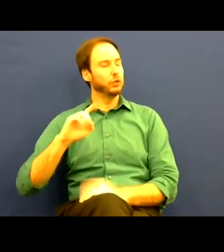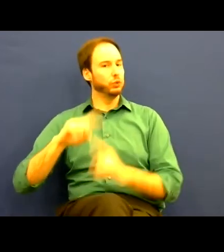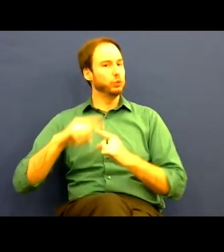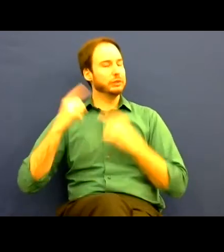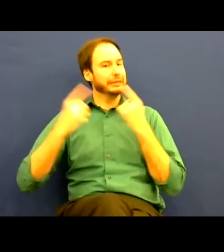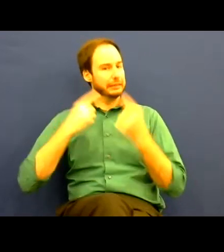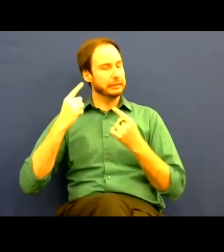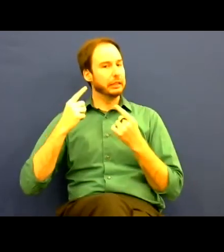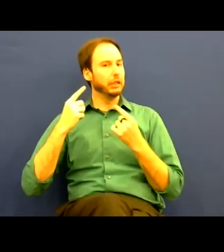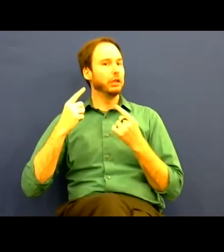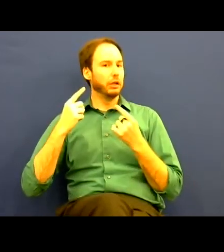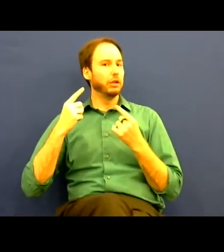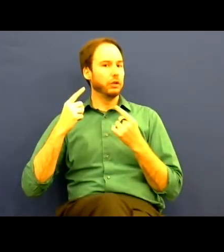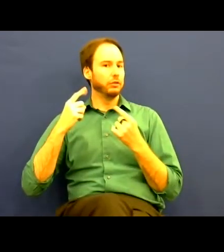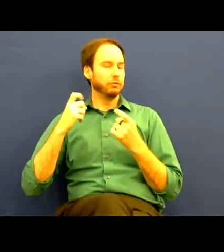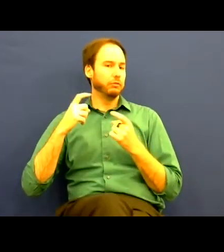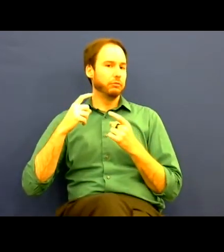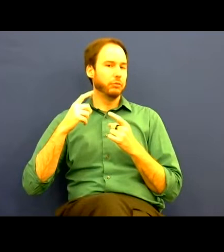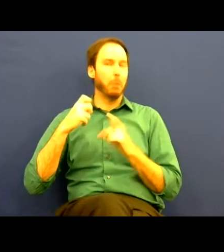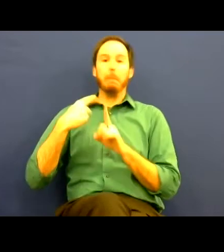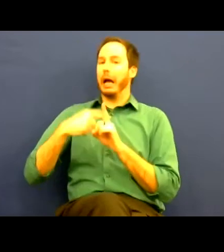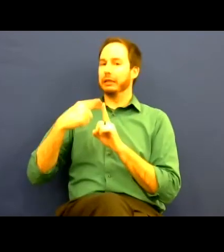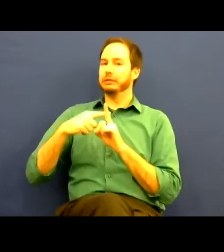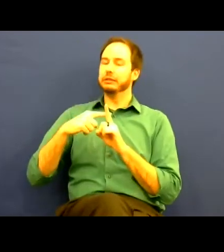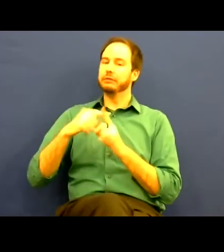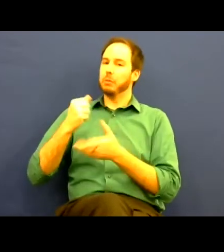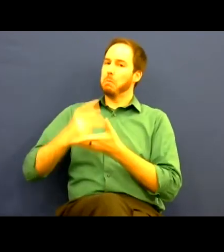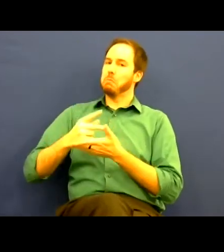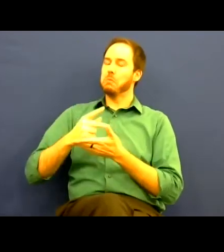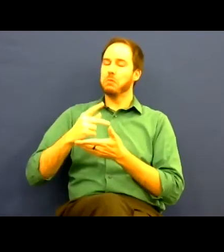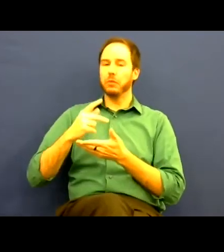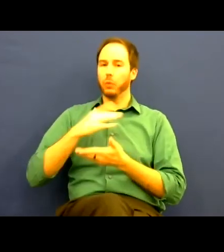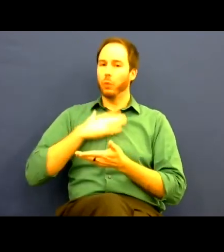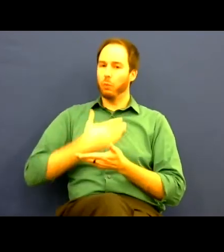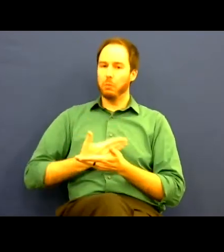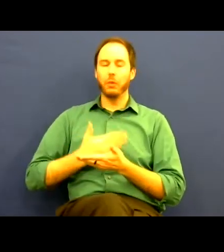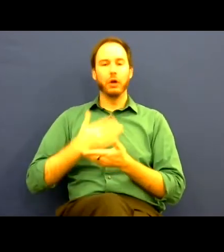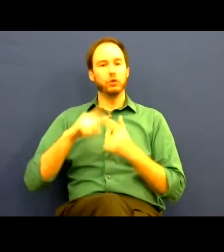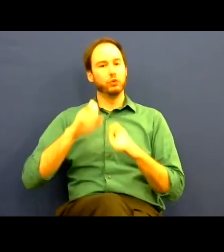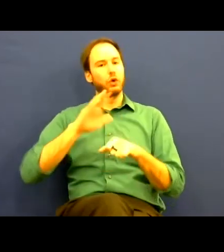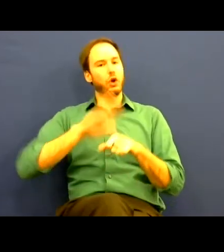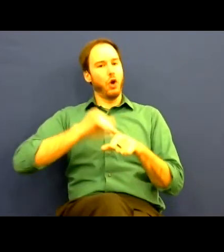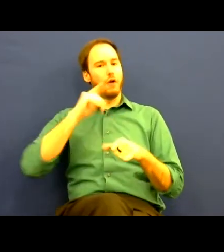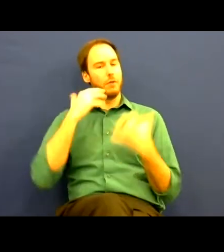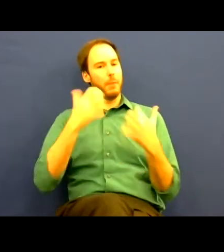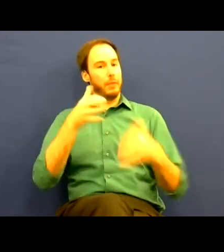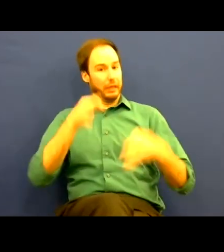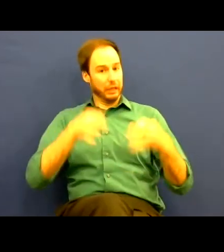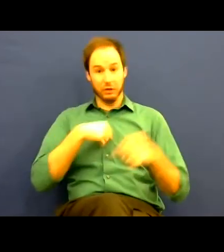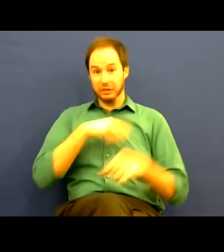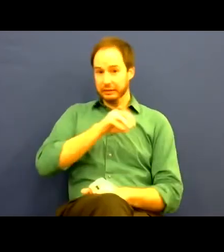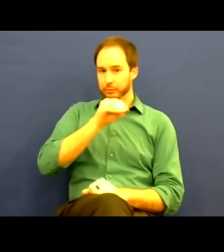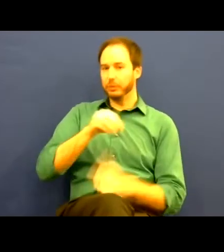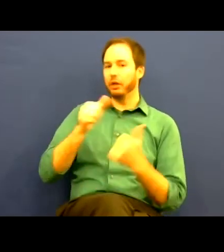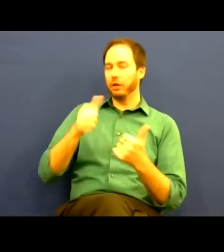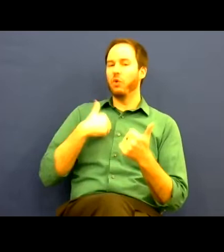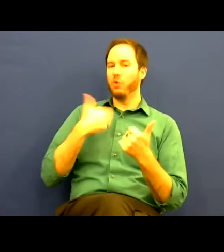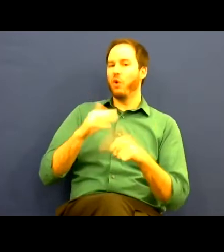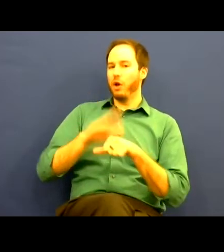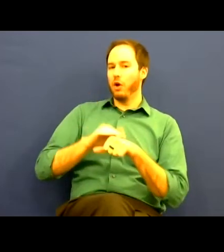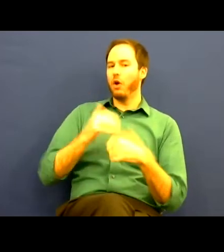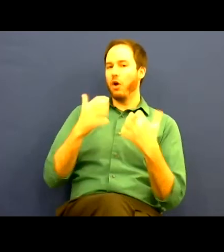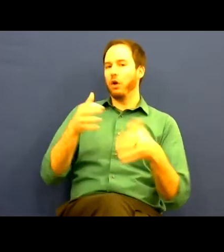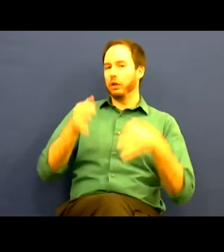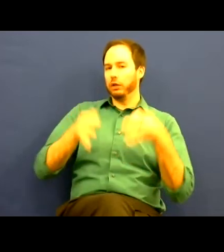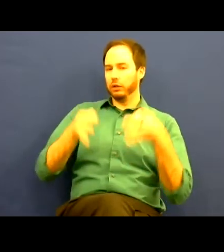response, the positive response, I should say. You need a 50% to call for the public hearing. So Supervisor, I do actually